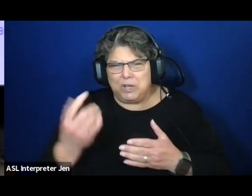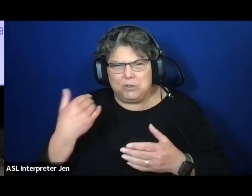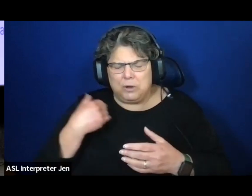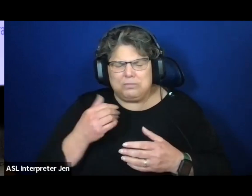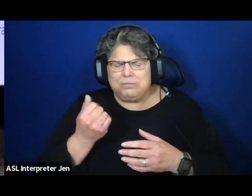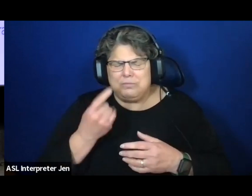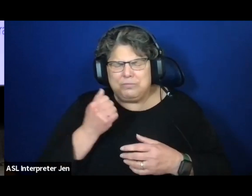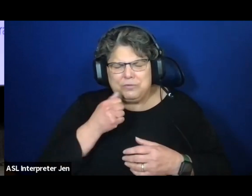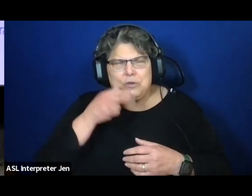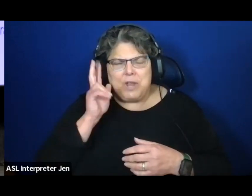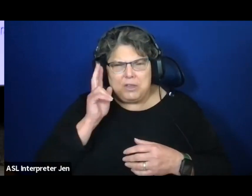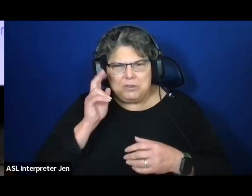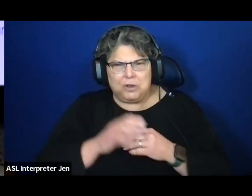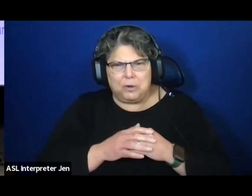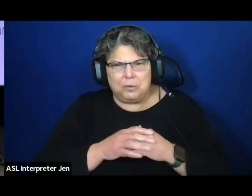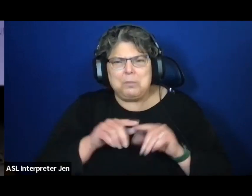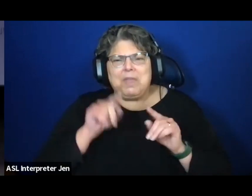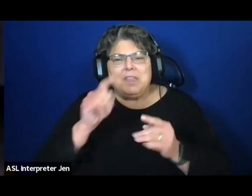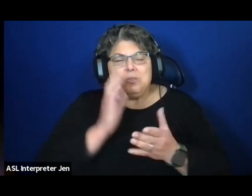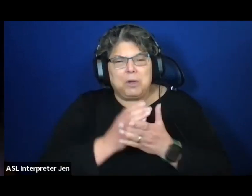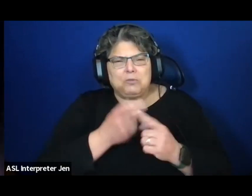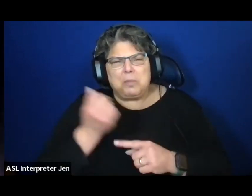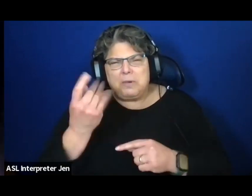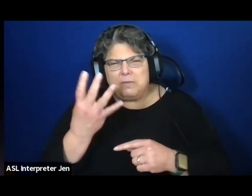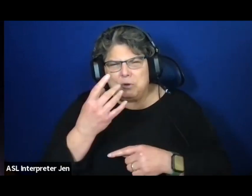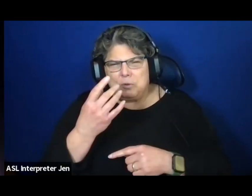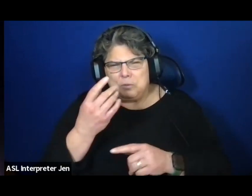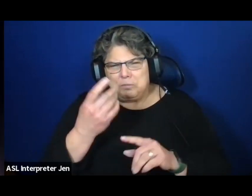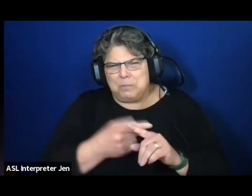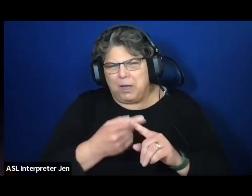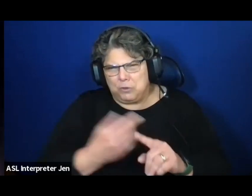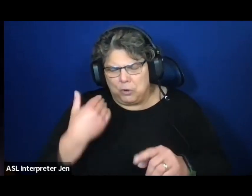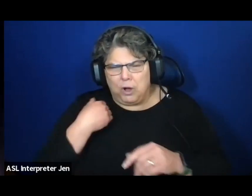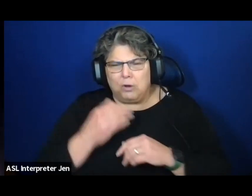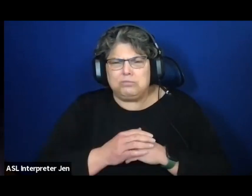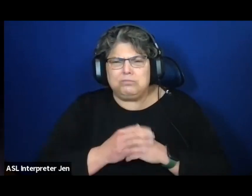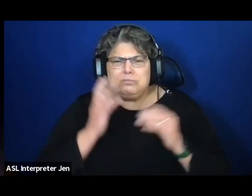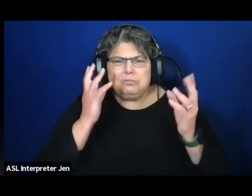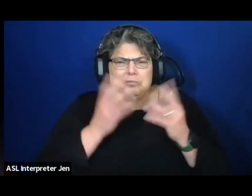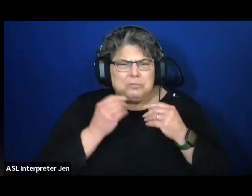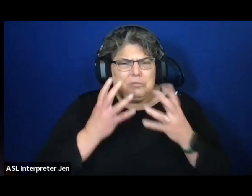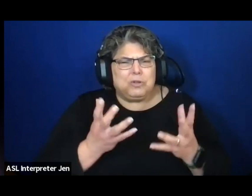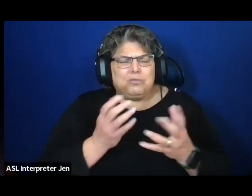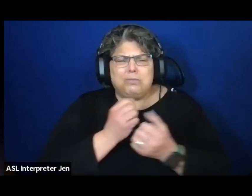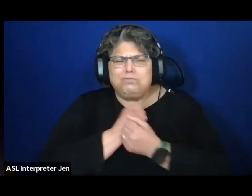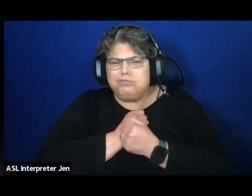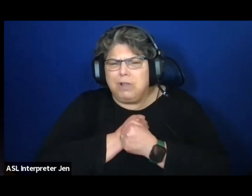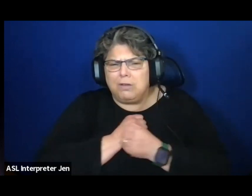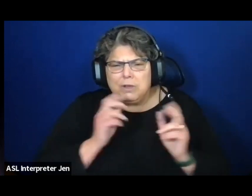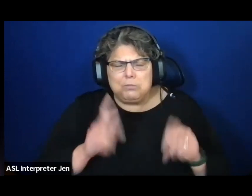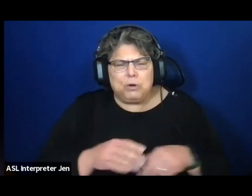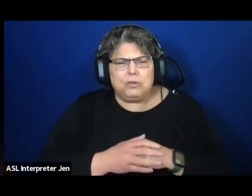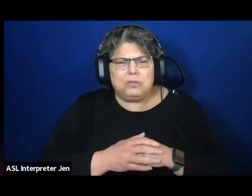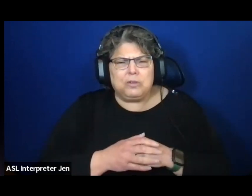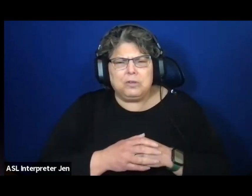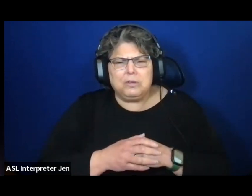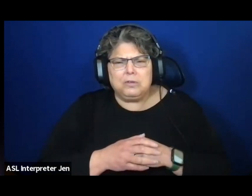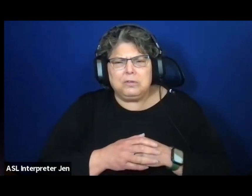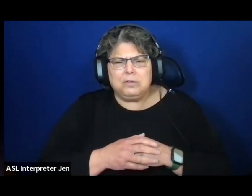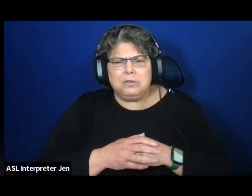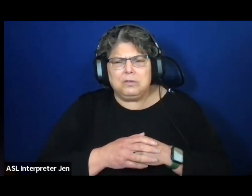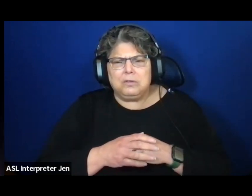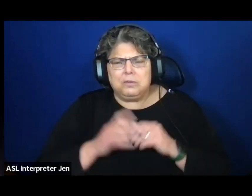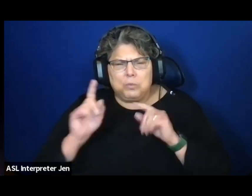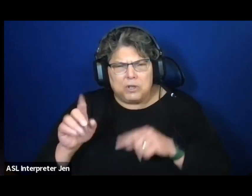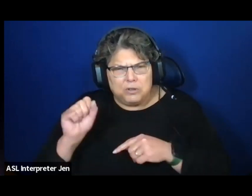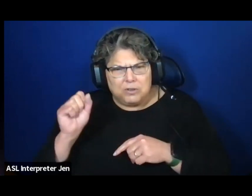days ago, and this was a few months ago, this image right here. And, beautiful, very loving person. Studied culinary arts in San Francisco,